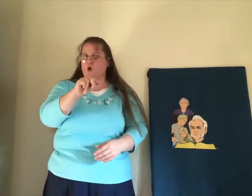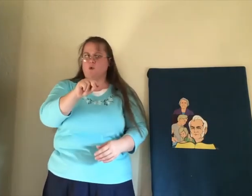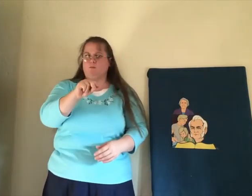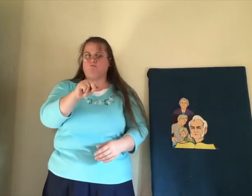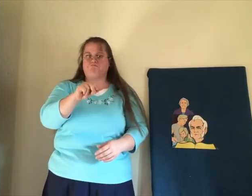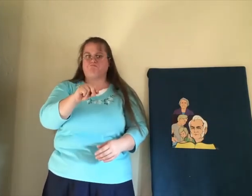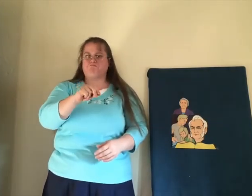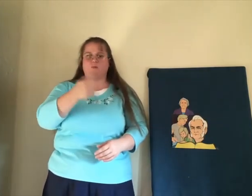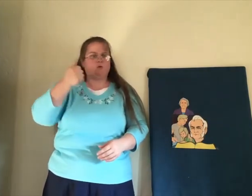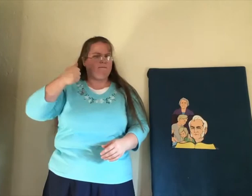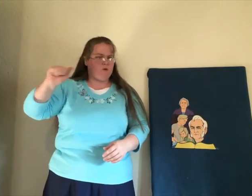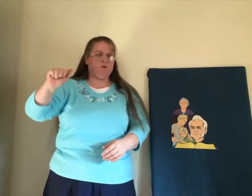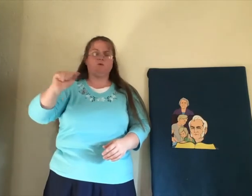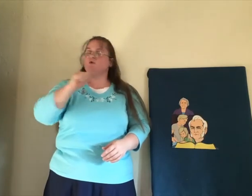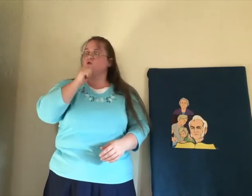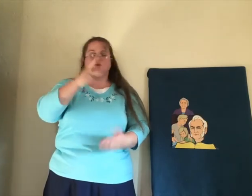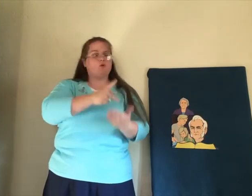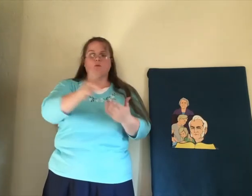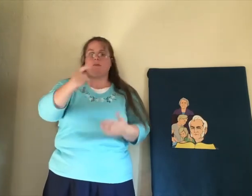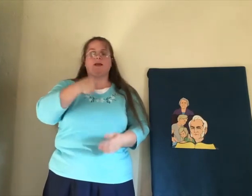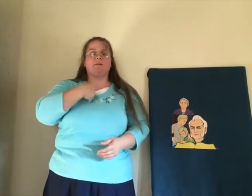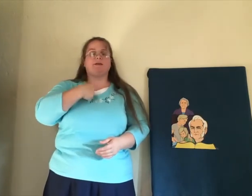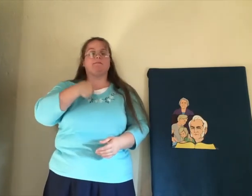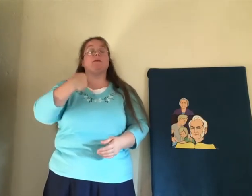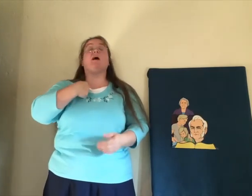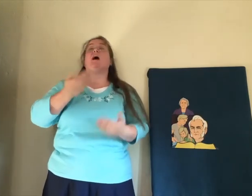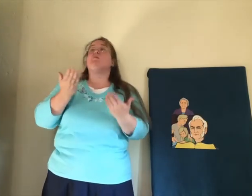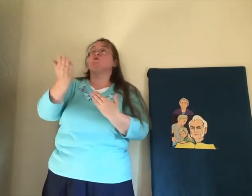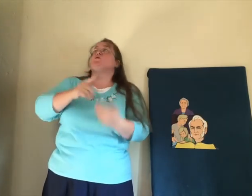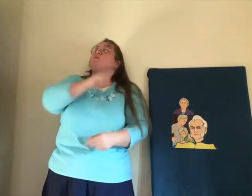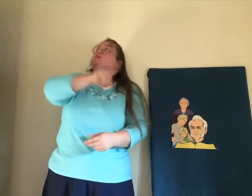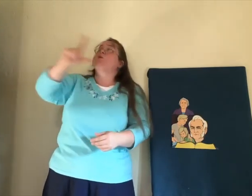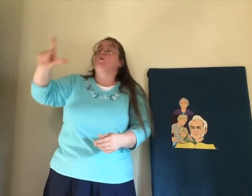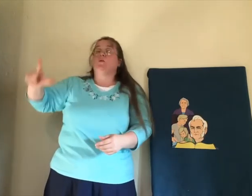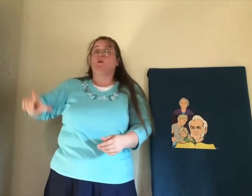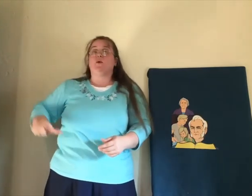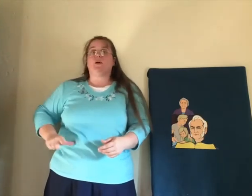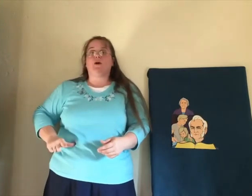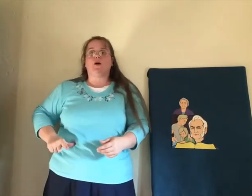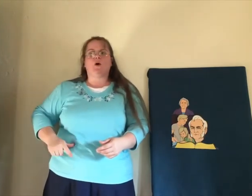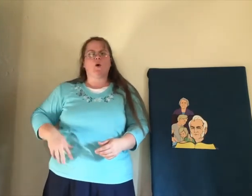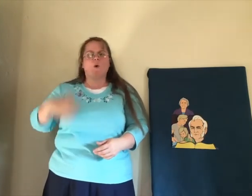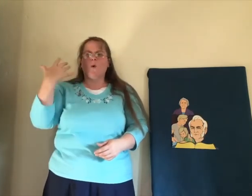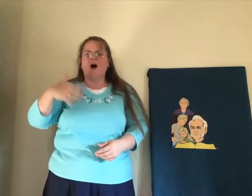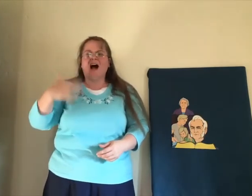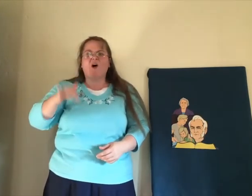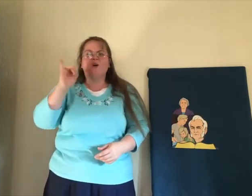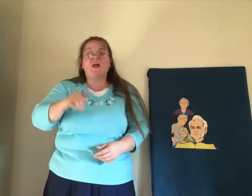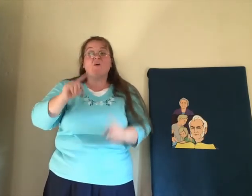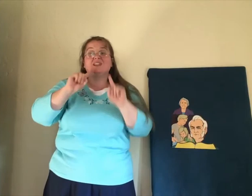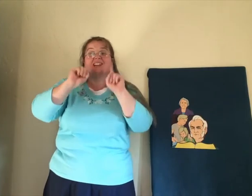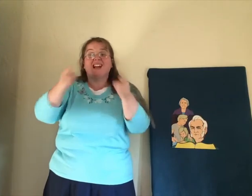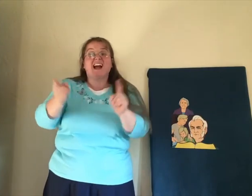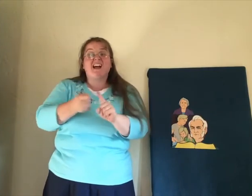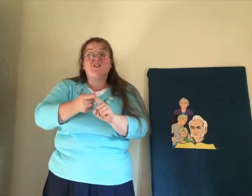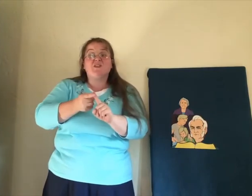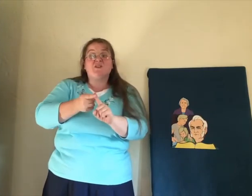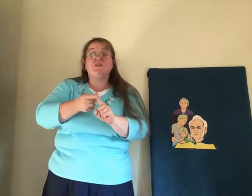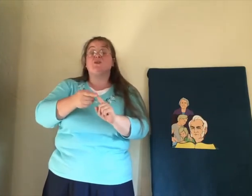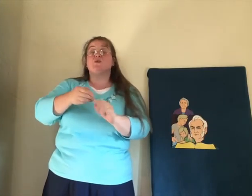The woman said, "Don't pay me. I refuse. Don't pay me. I'm serving the Lord." Wow, that